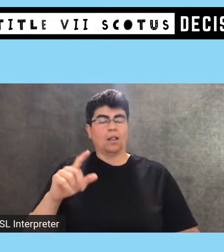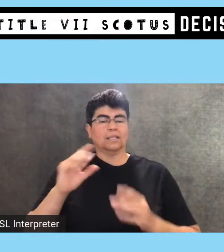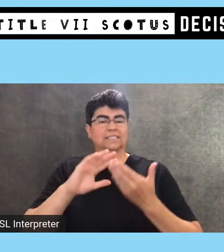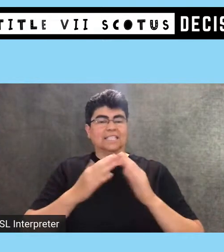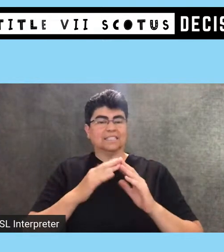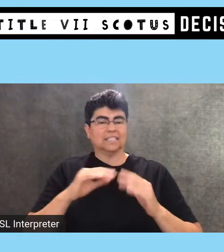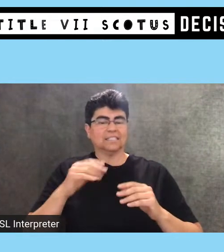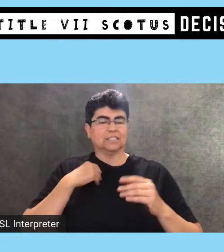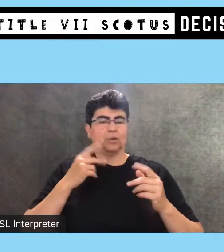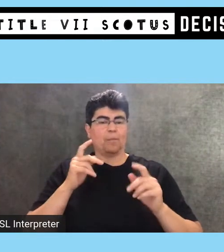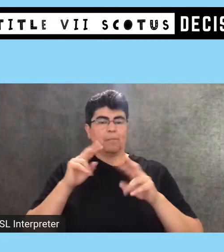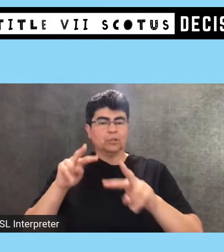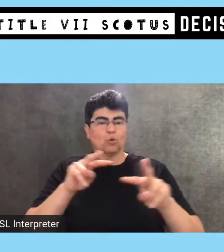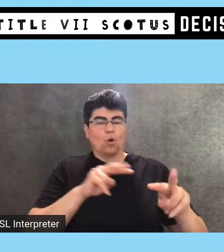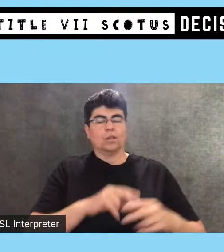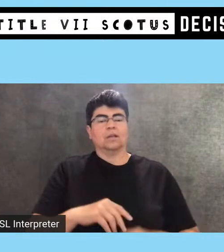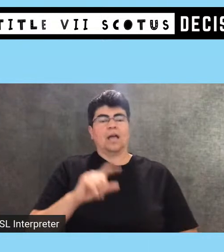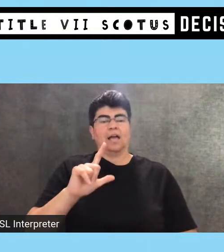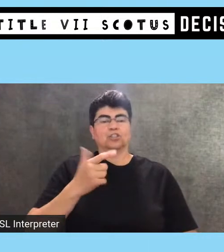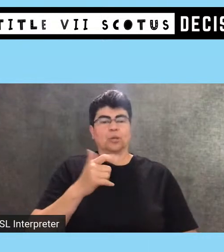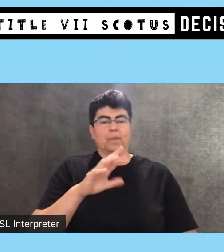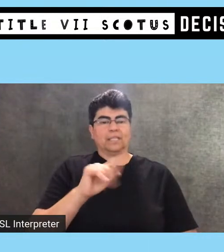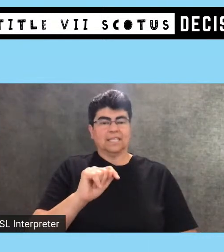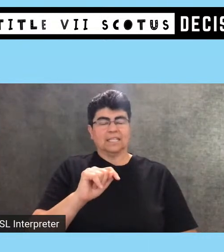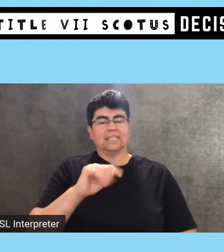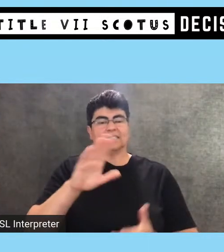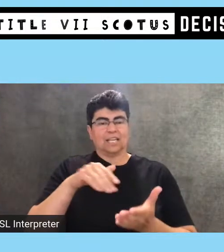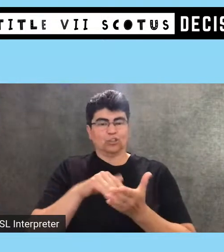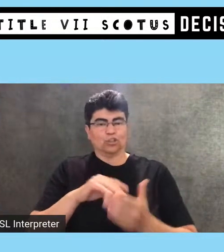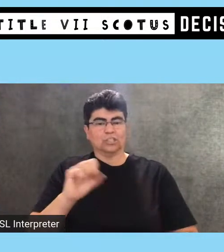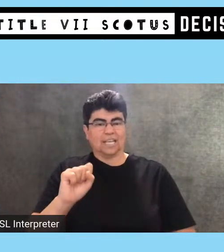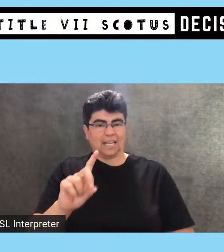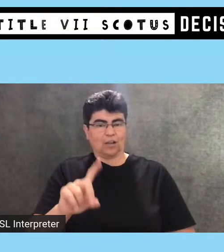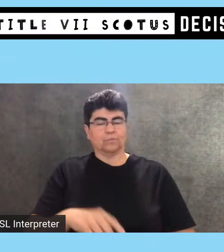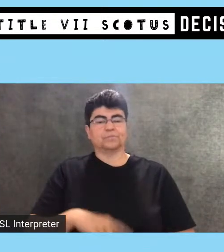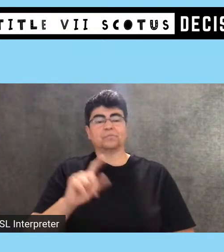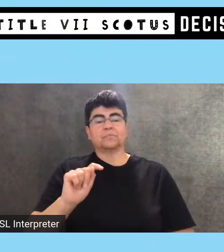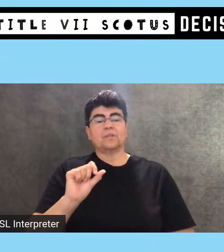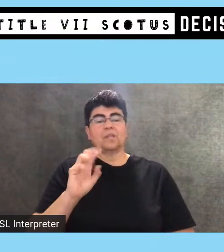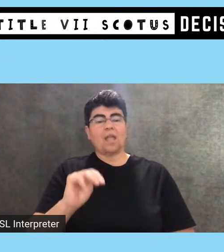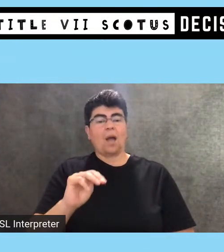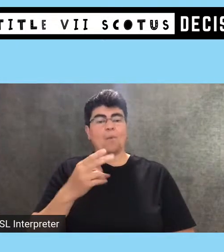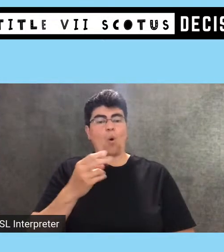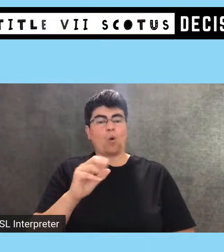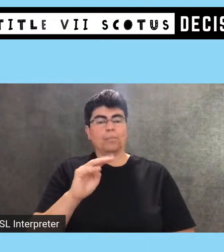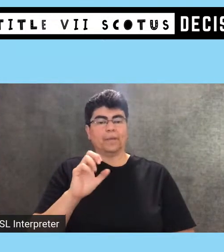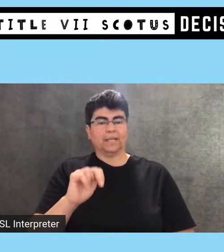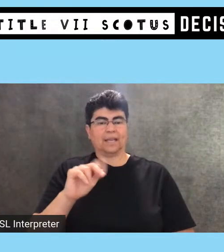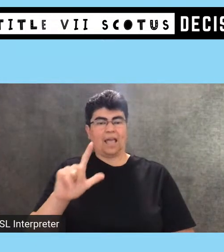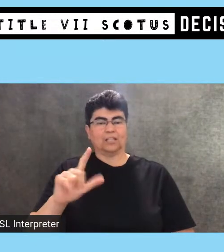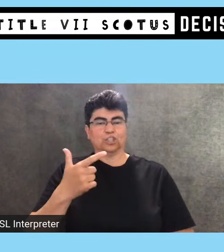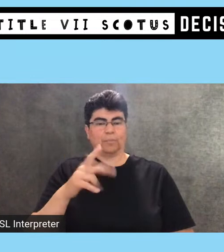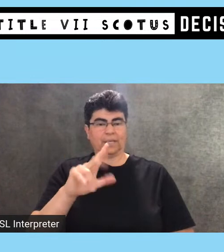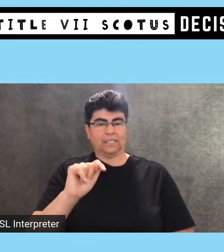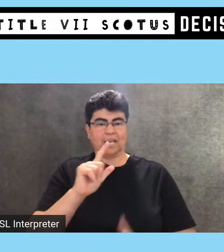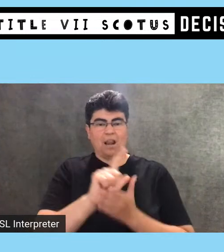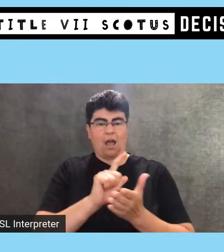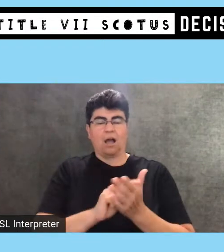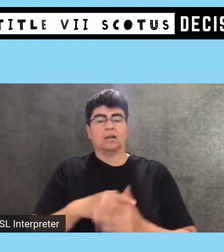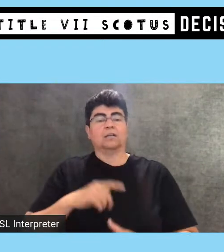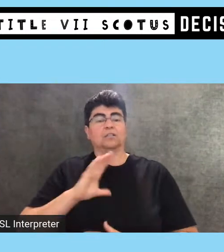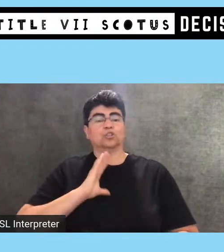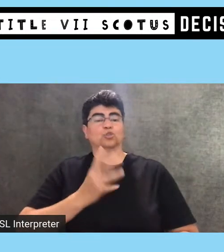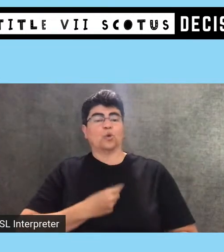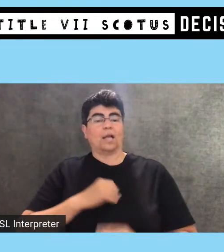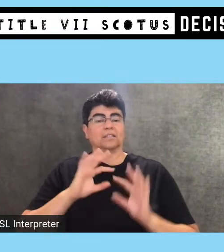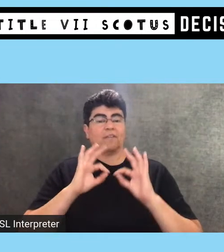the San Diego LGBT Community Center, Tom Homan LGBT Law Association, Trans Family Support